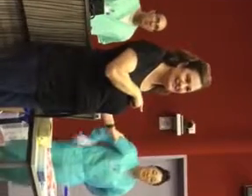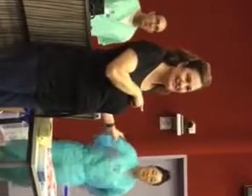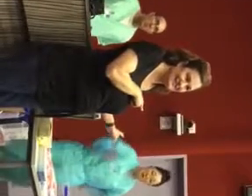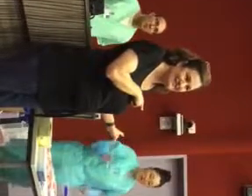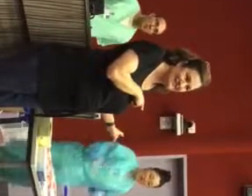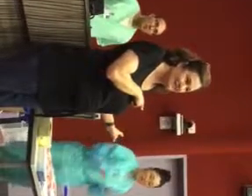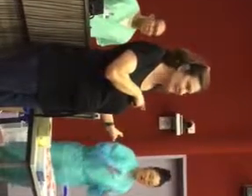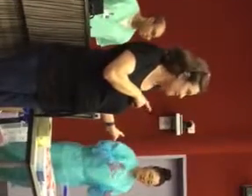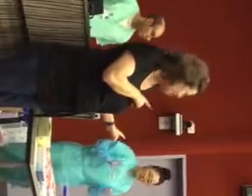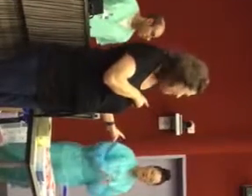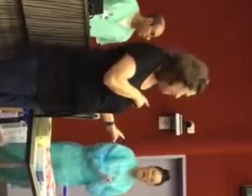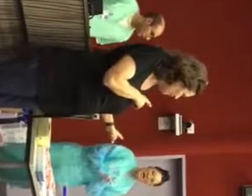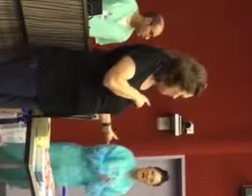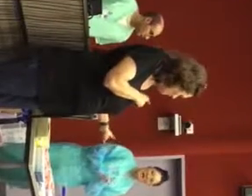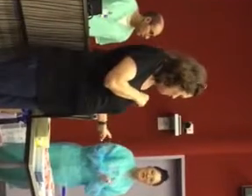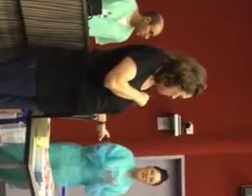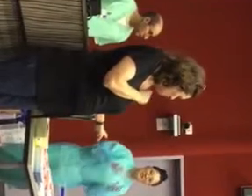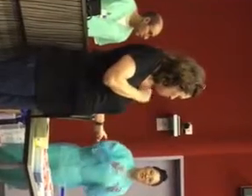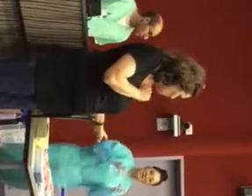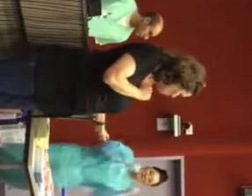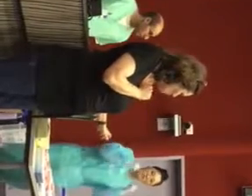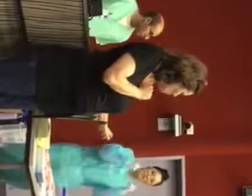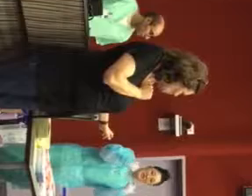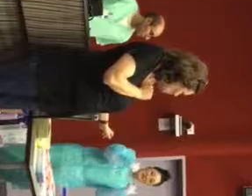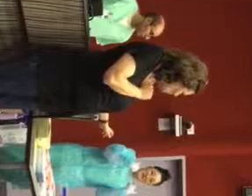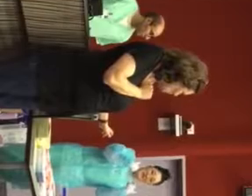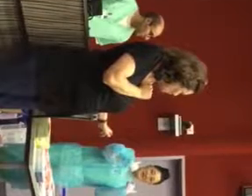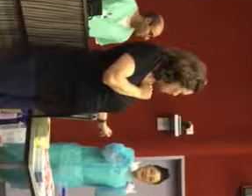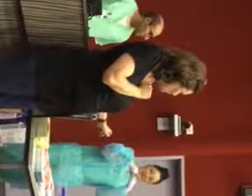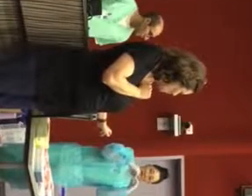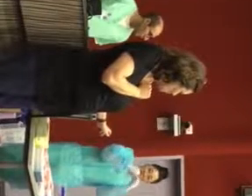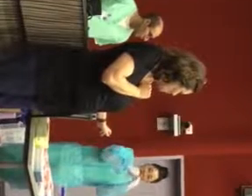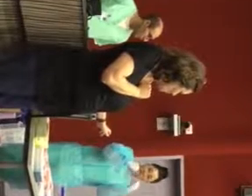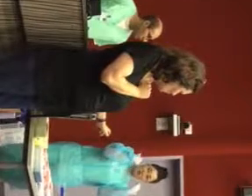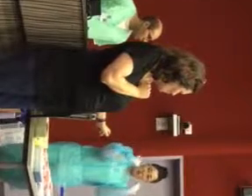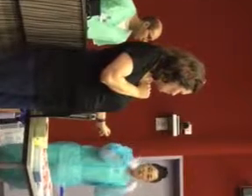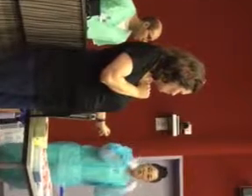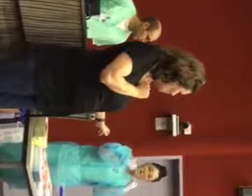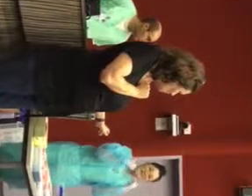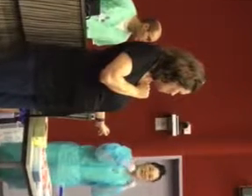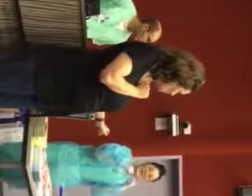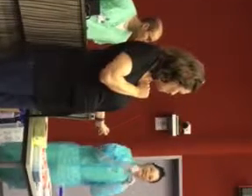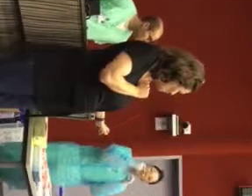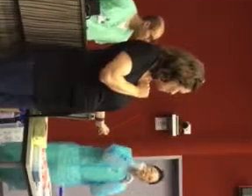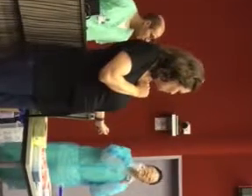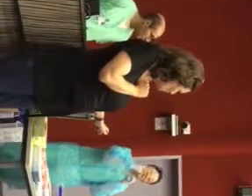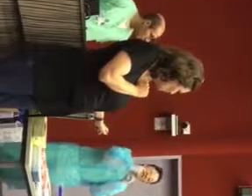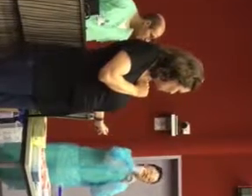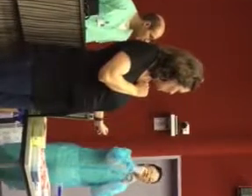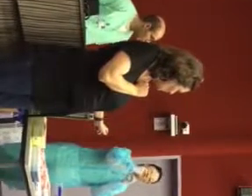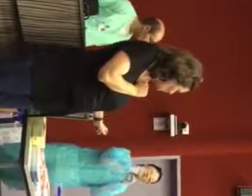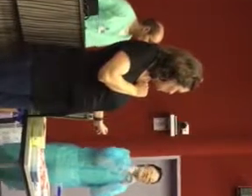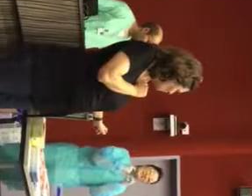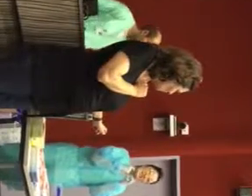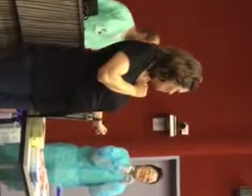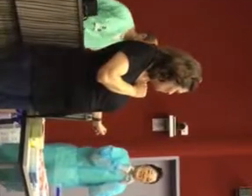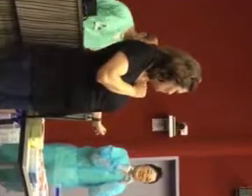fits, but however, when you don't have the tooth in the jaw, then bone is